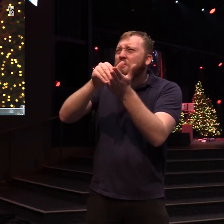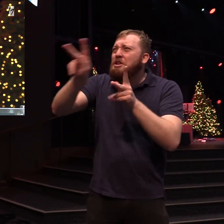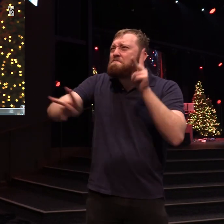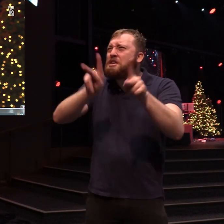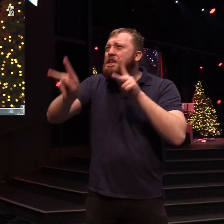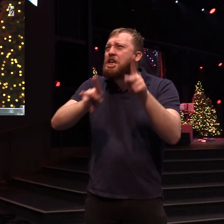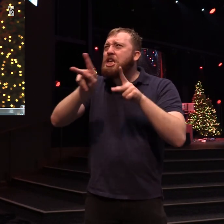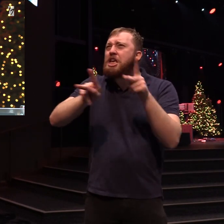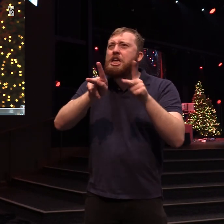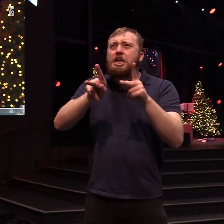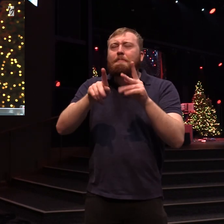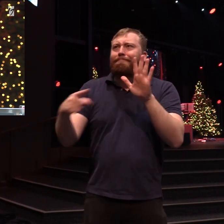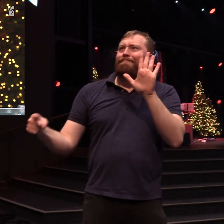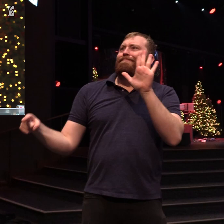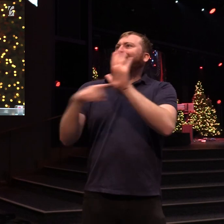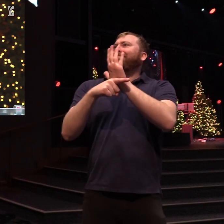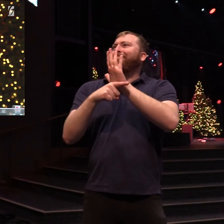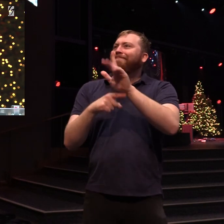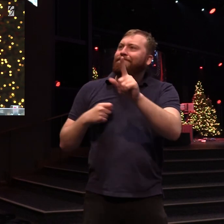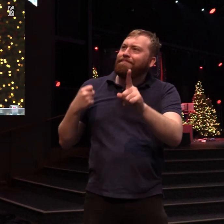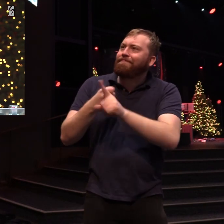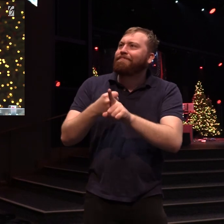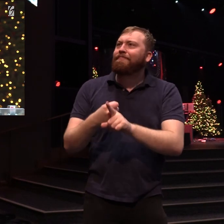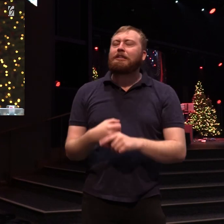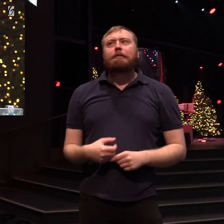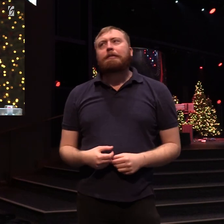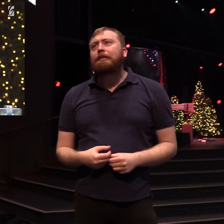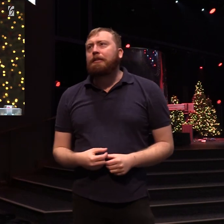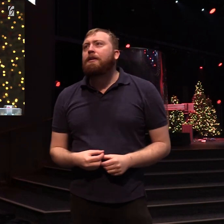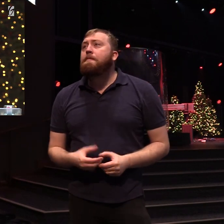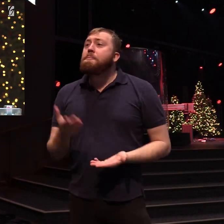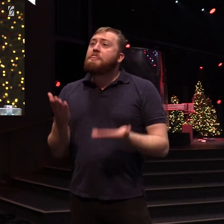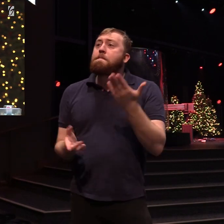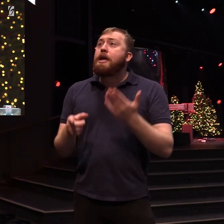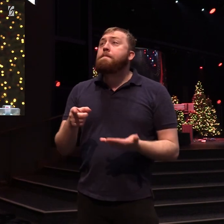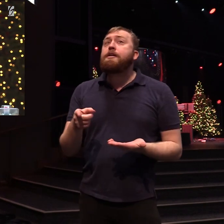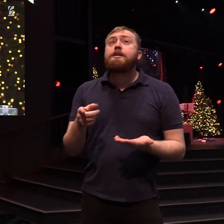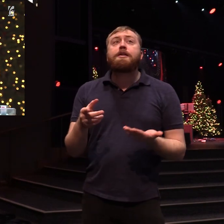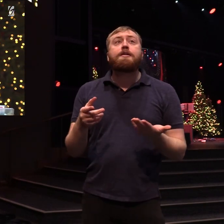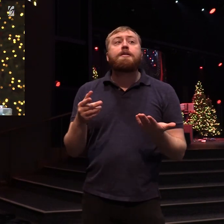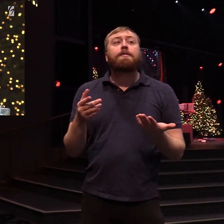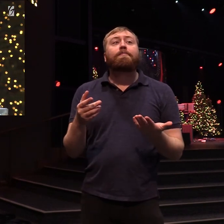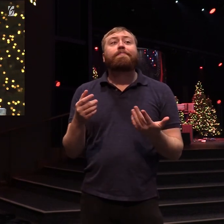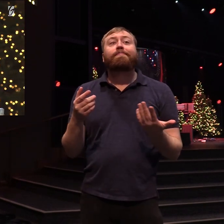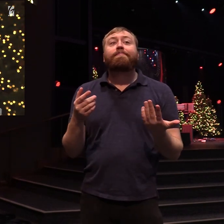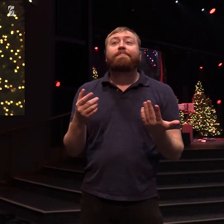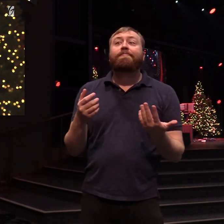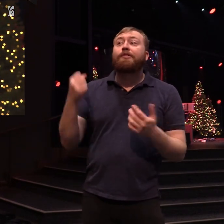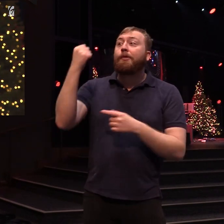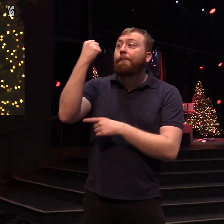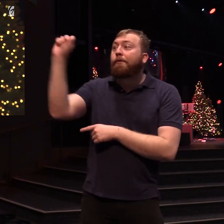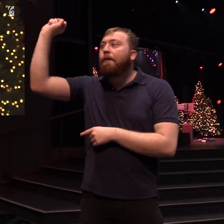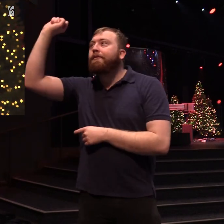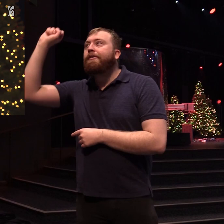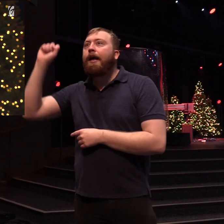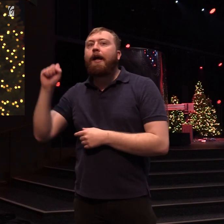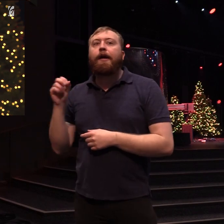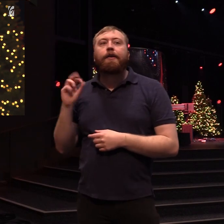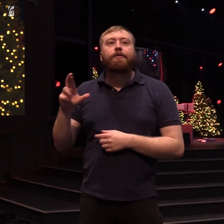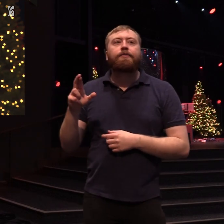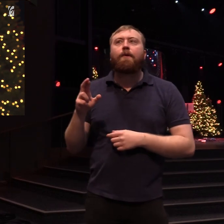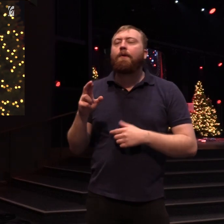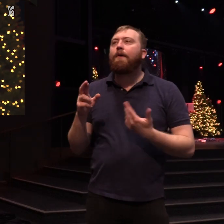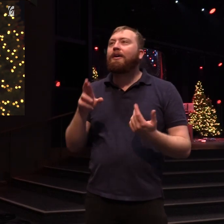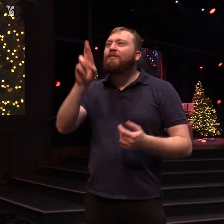work. Maybe for you it was the protests or the riots or the lootings